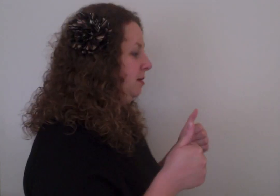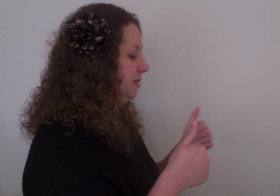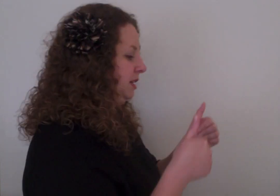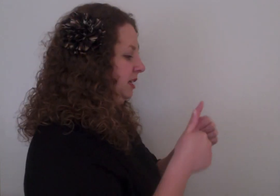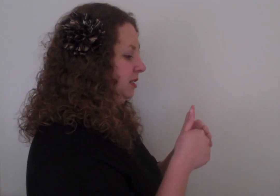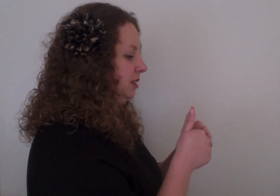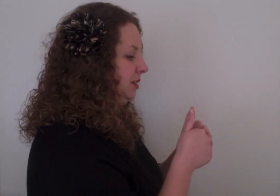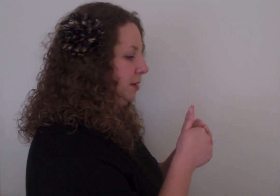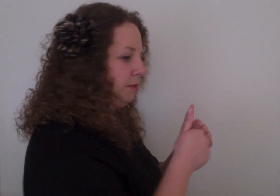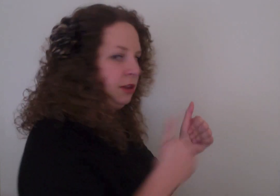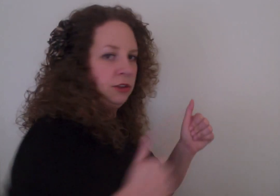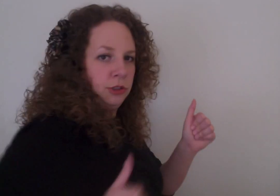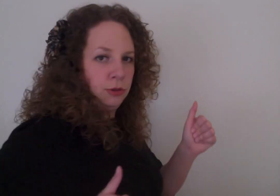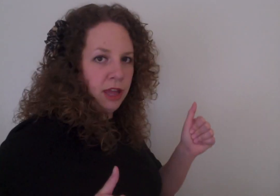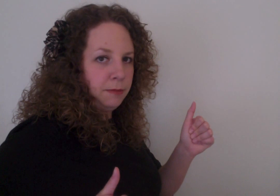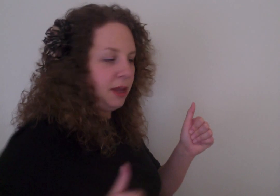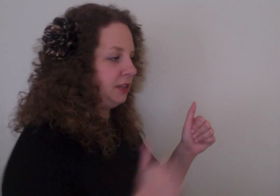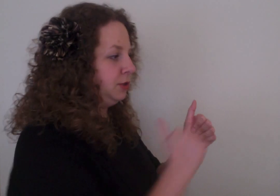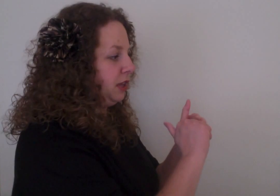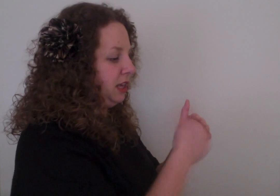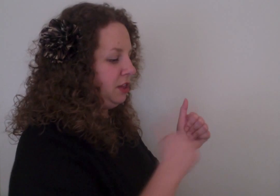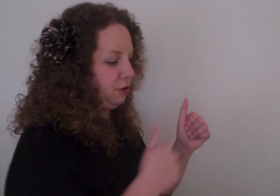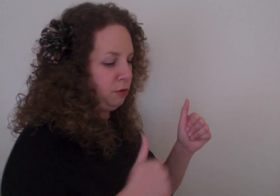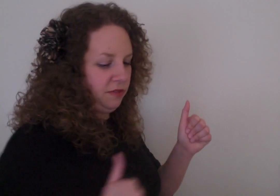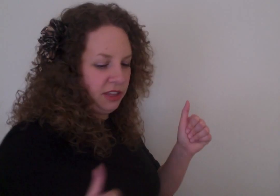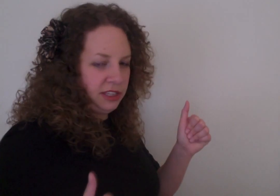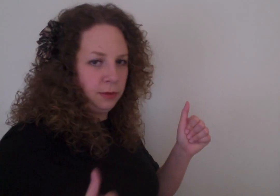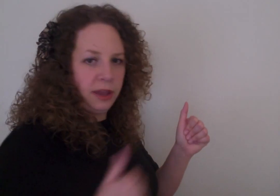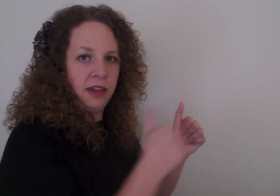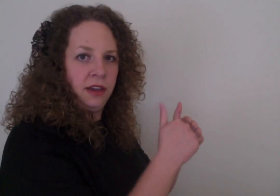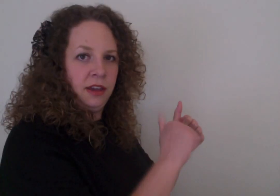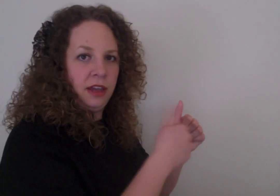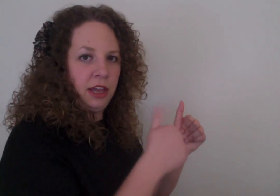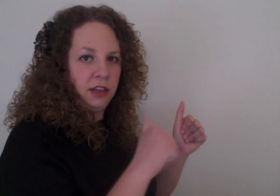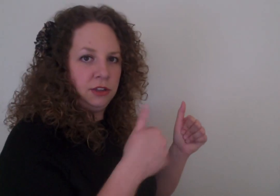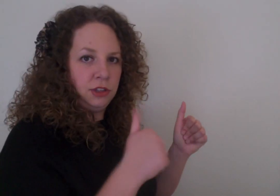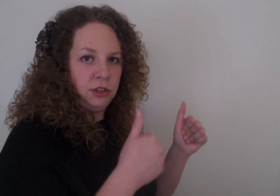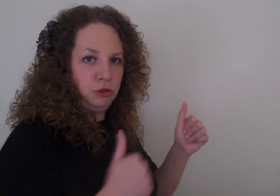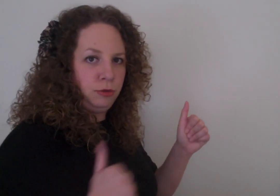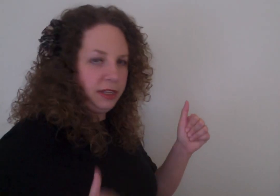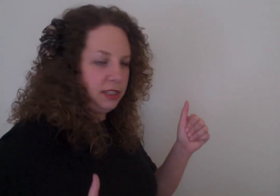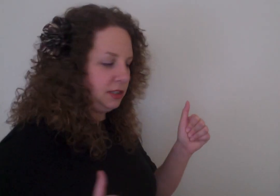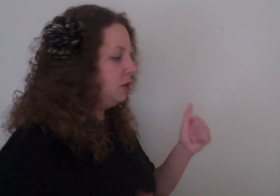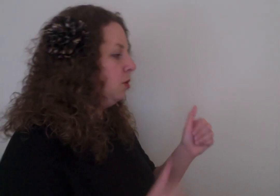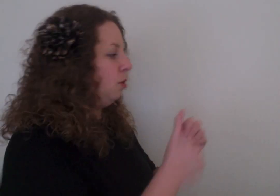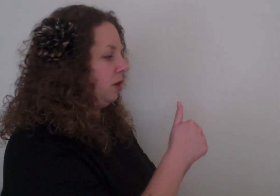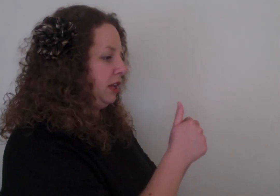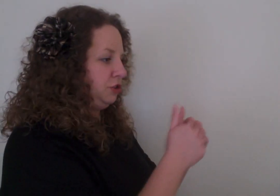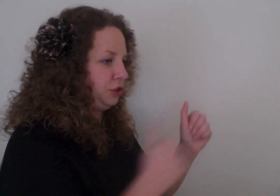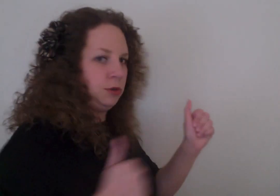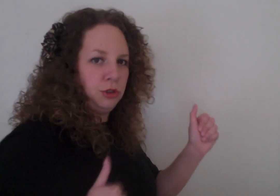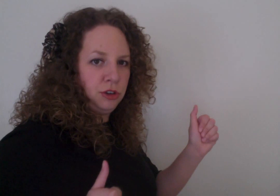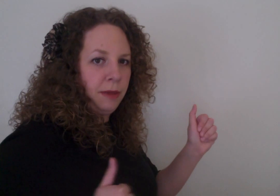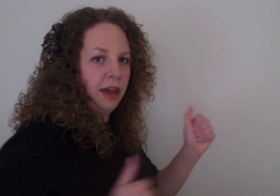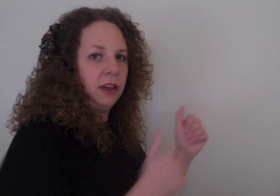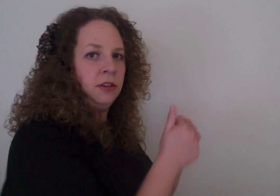an extended thumb. To lag behind. So it can either move this way and twist, or it can just go straight back.